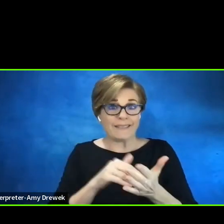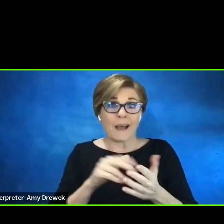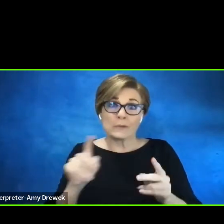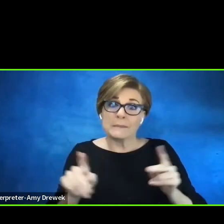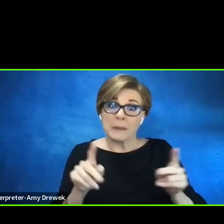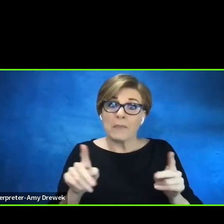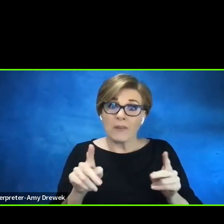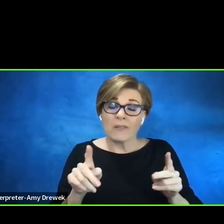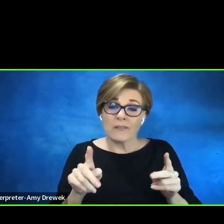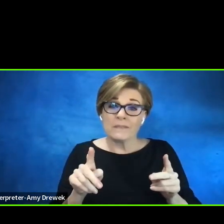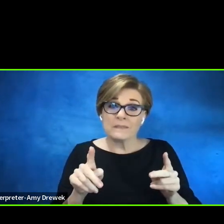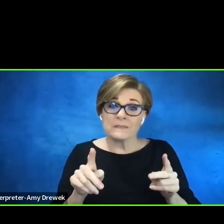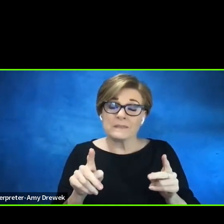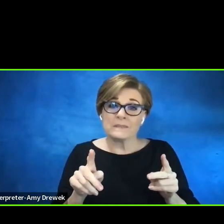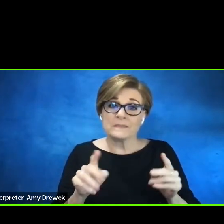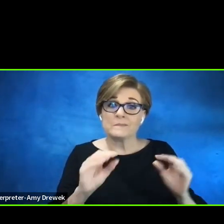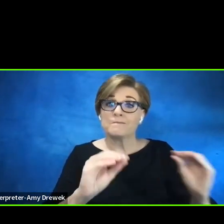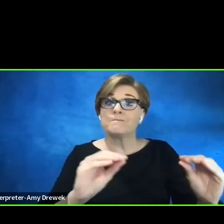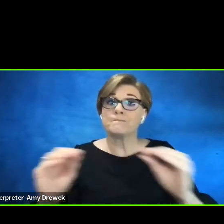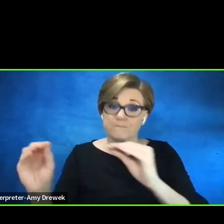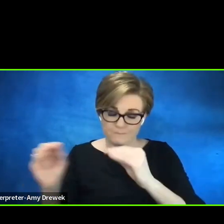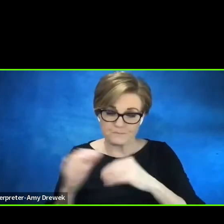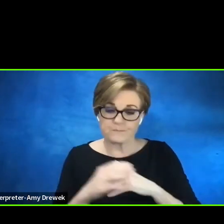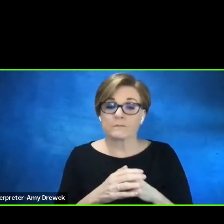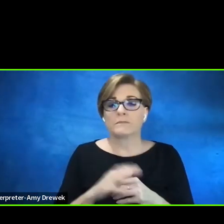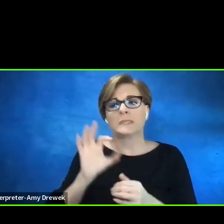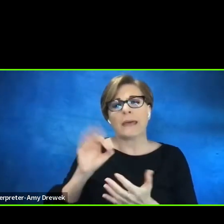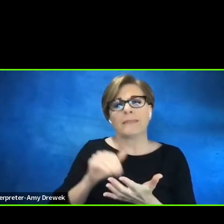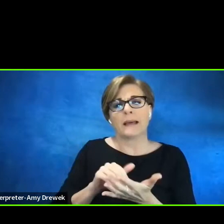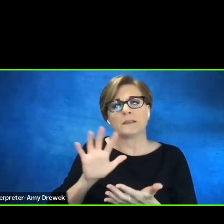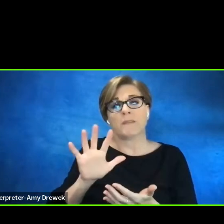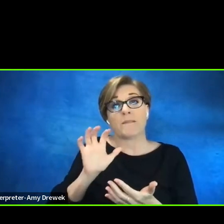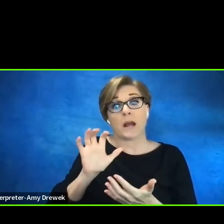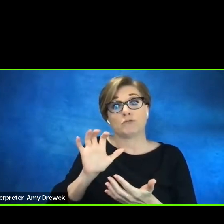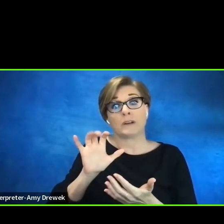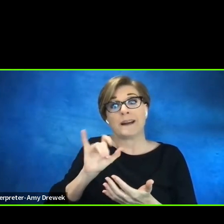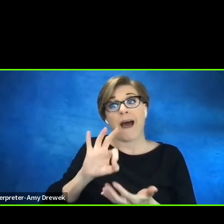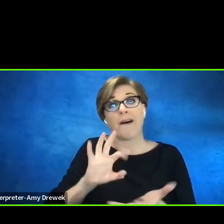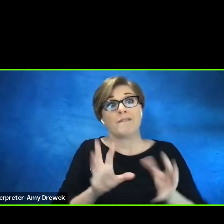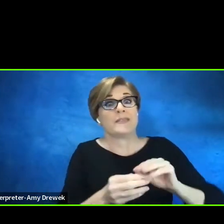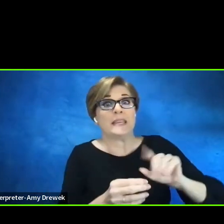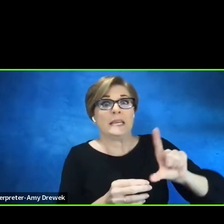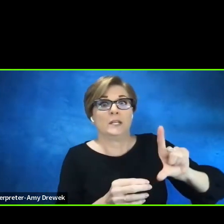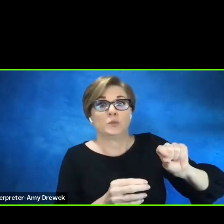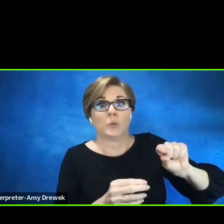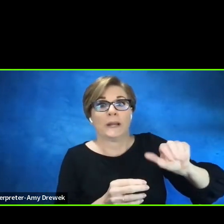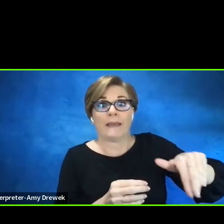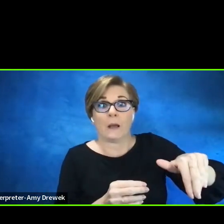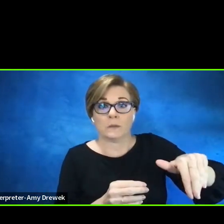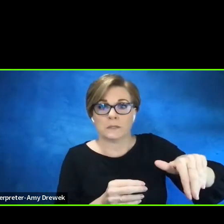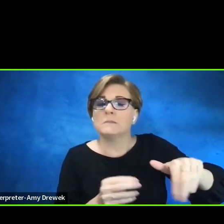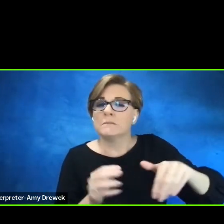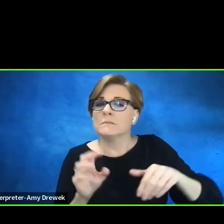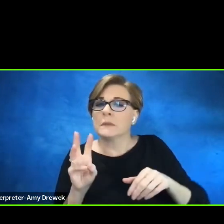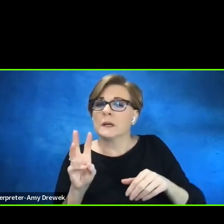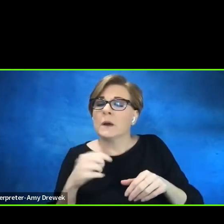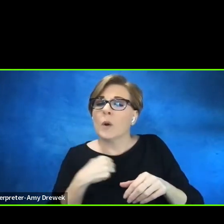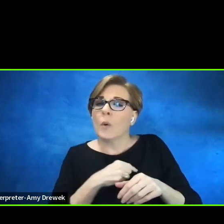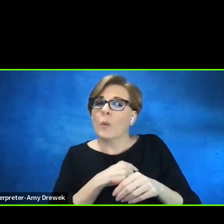and trainings. About 9,500 of this 20,000 was through webinars,